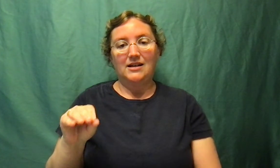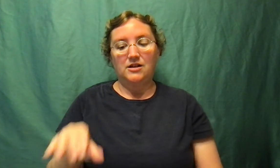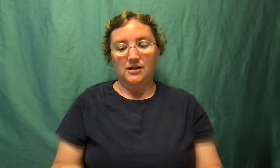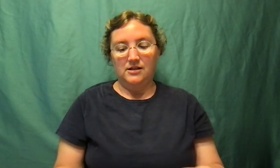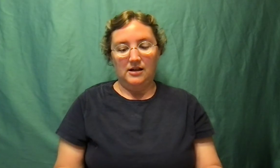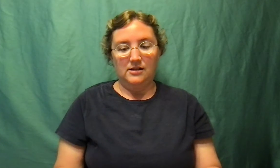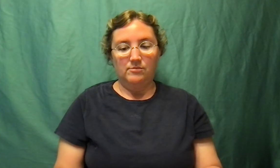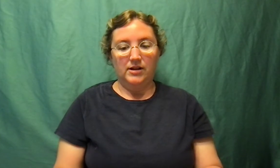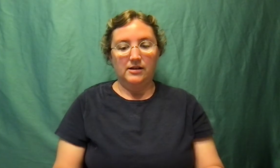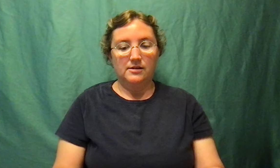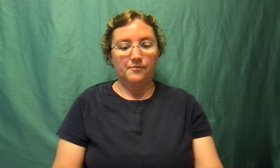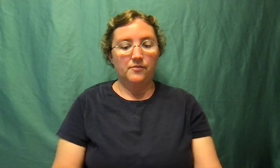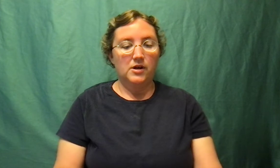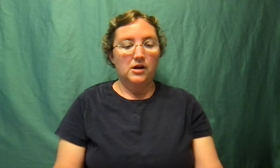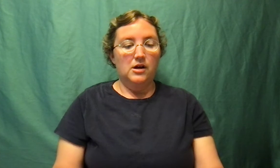just stays in place.